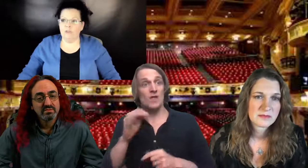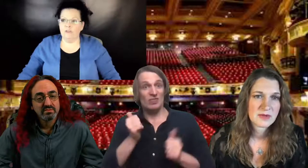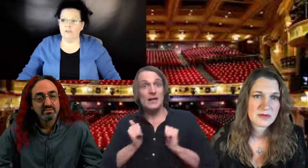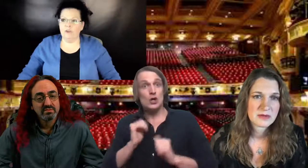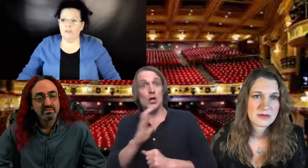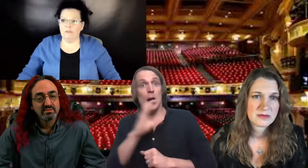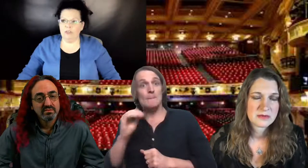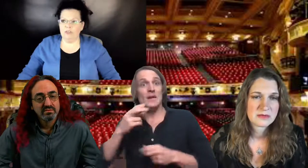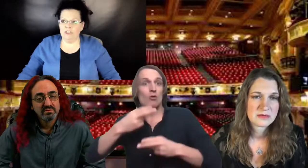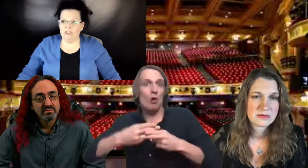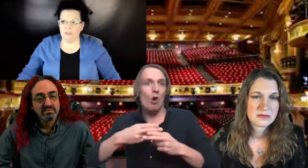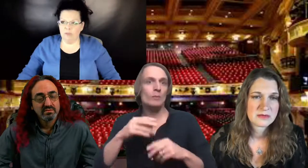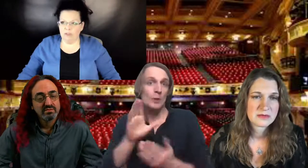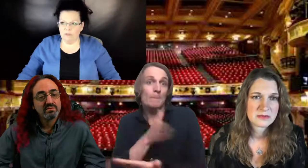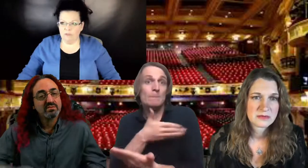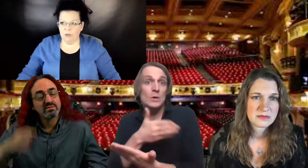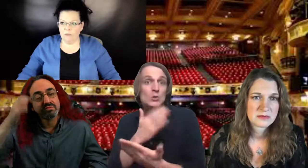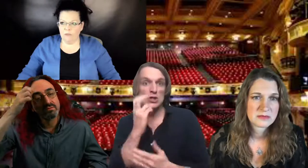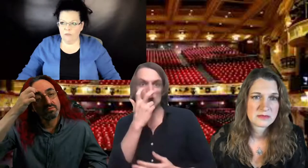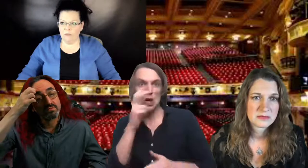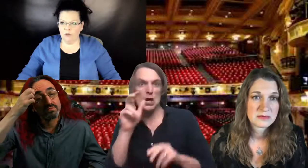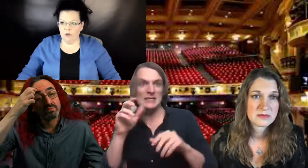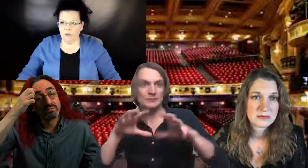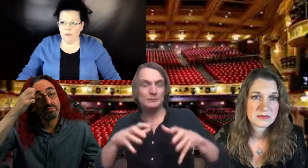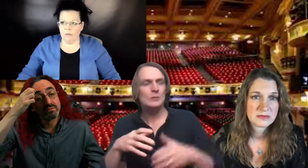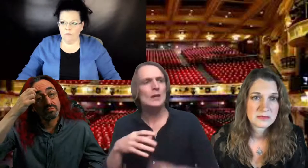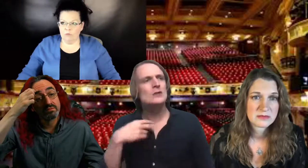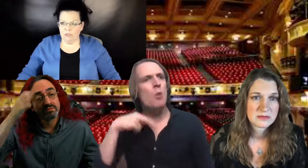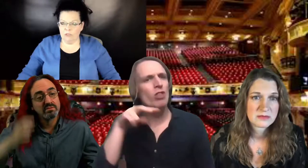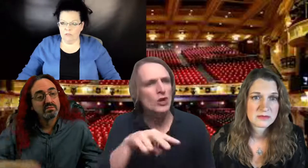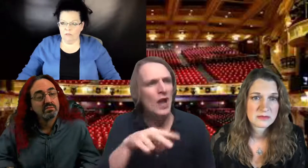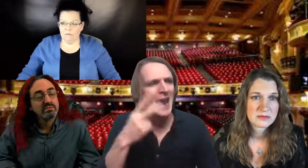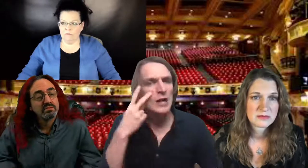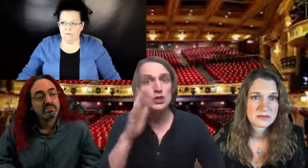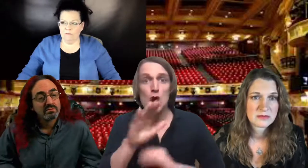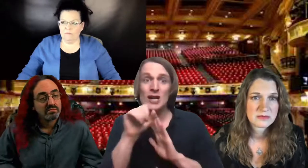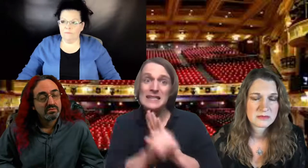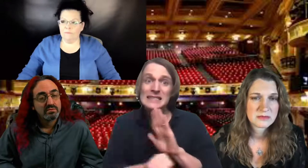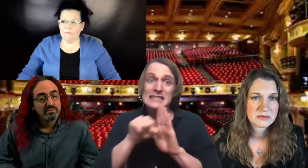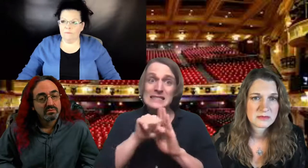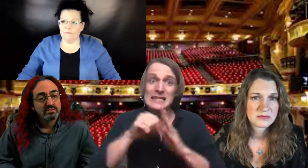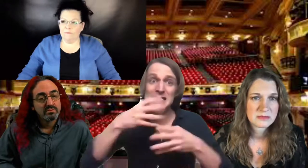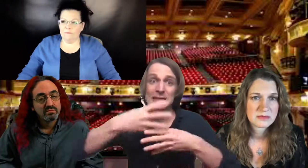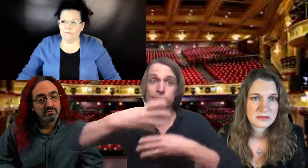And I heard, saw that he was the artistic director of the company that was called Music.